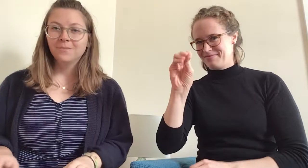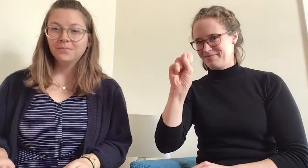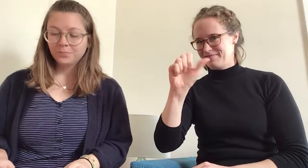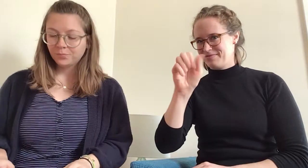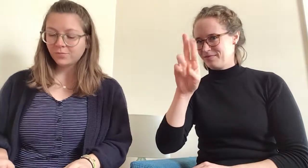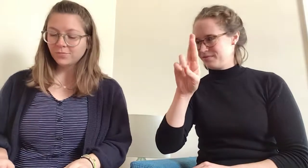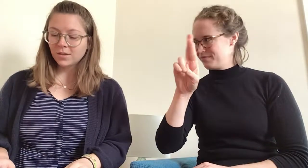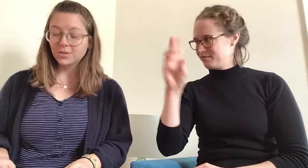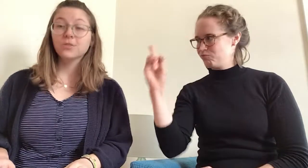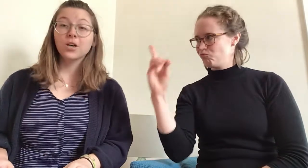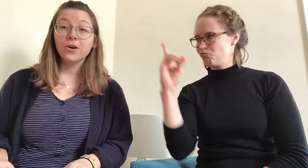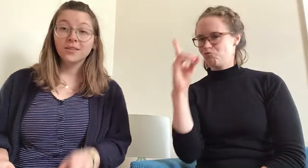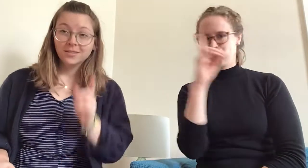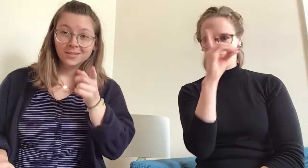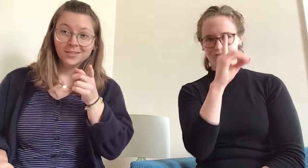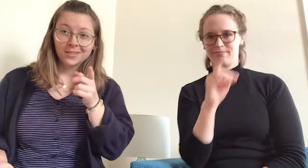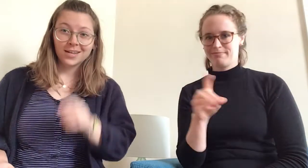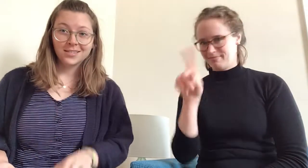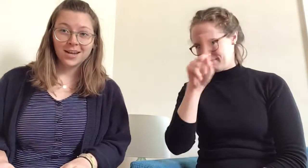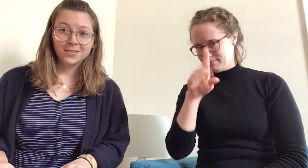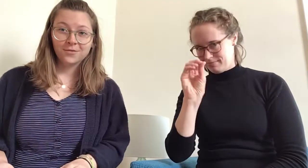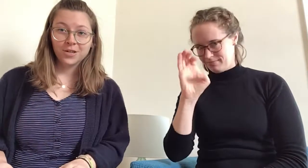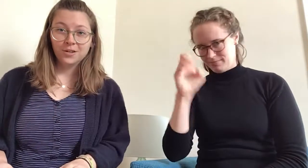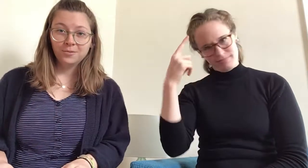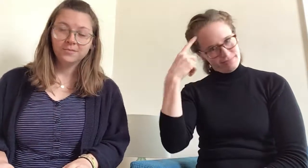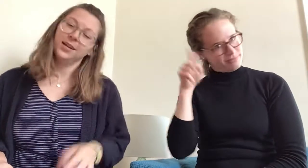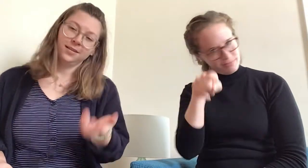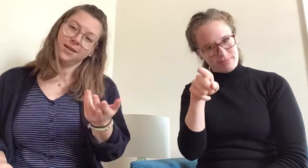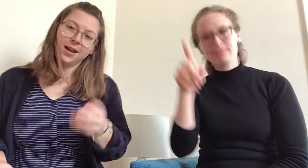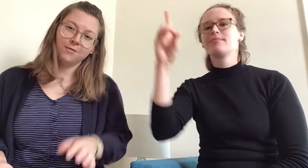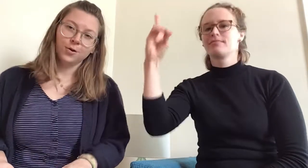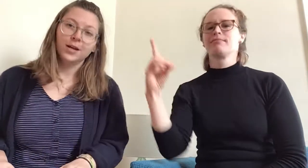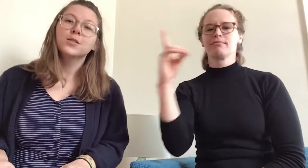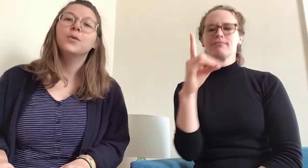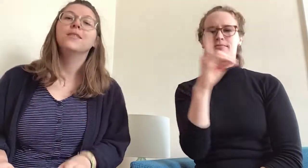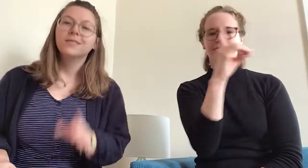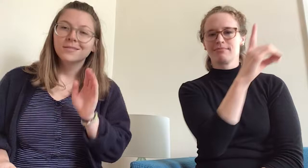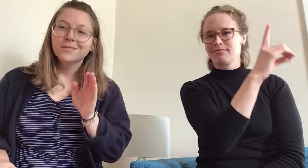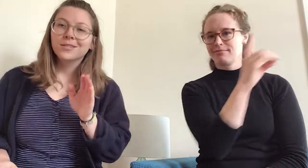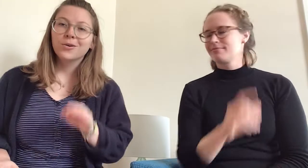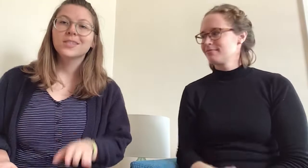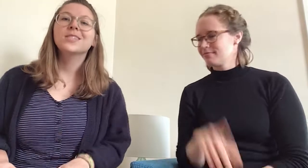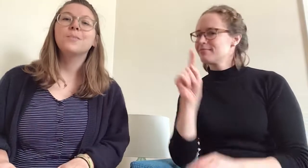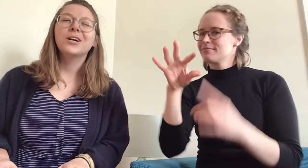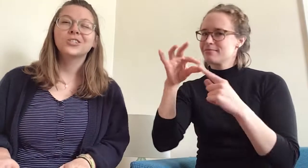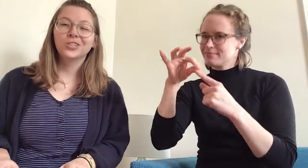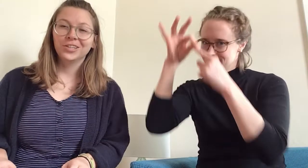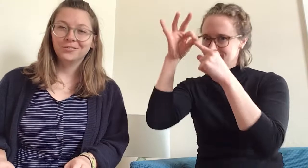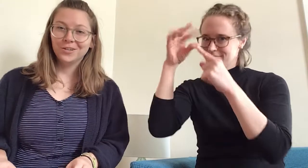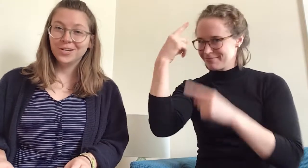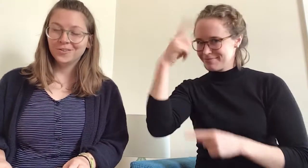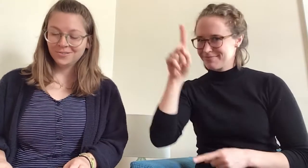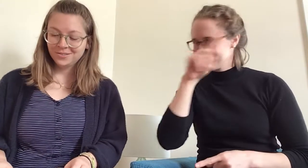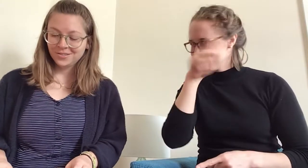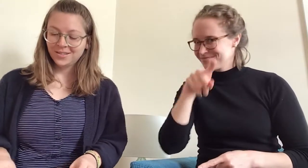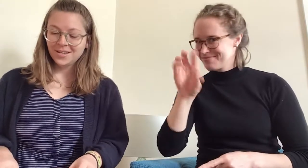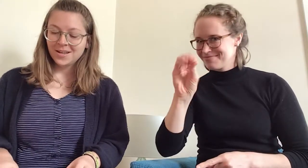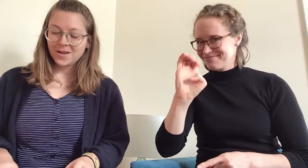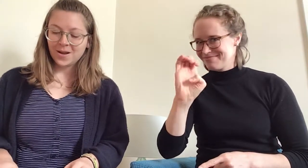line. So Zoe, that sign's for you, and everyone else, but Zoe especially for